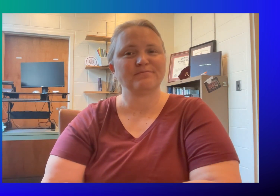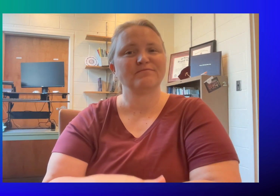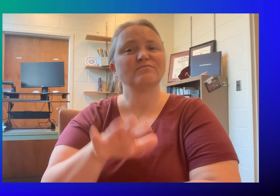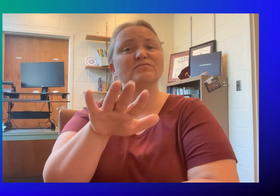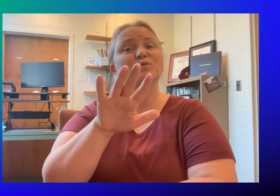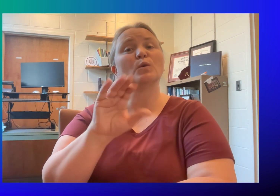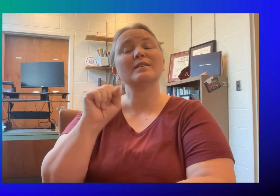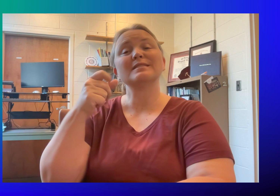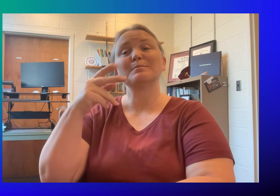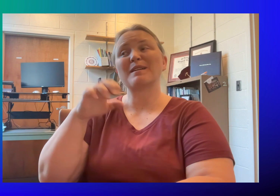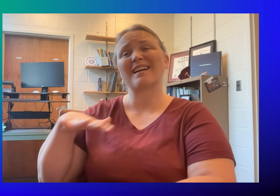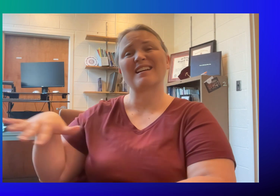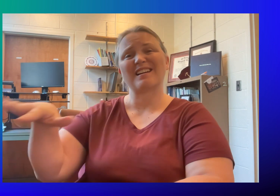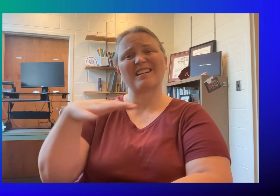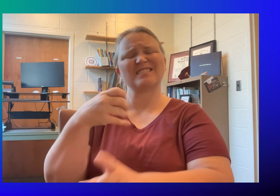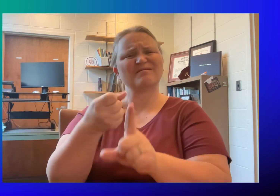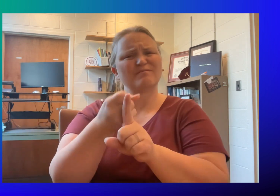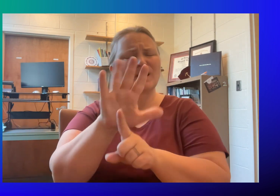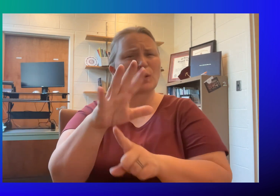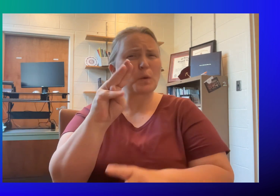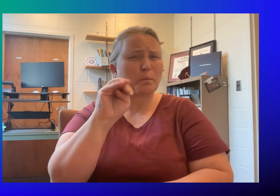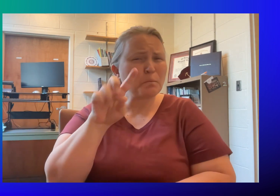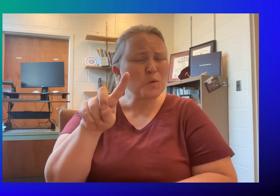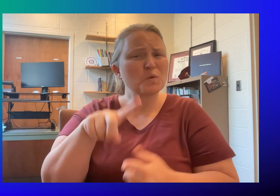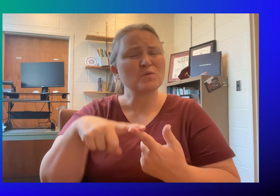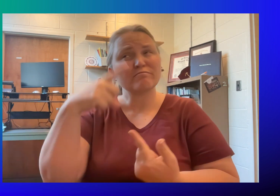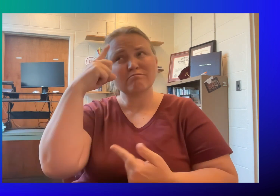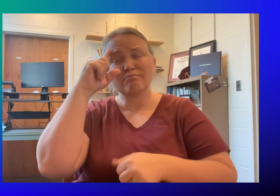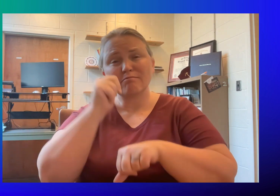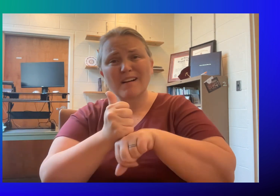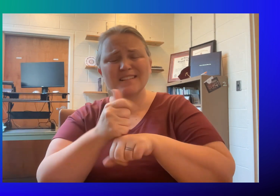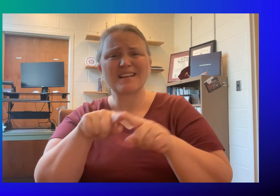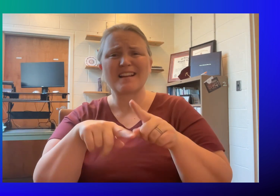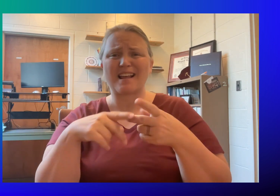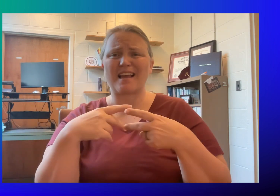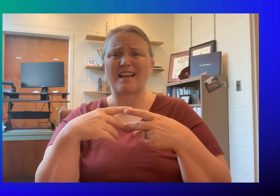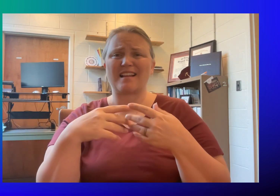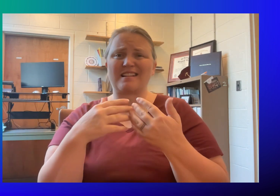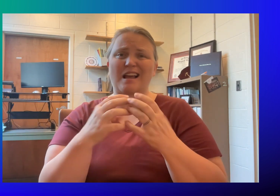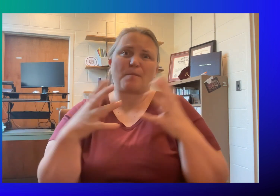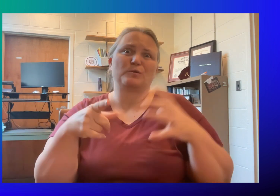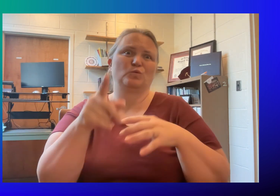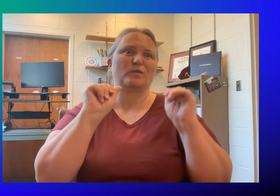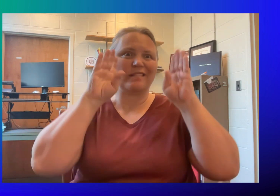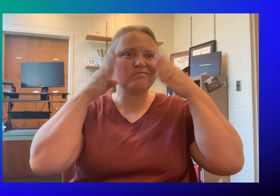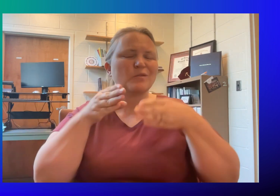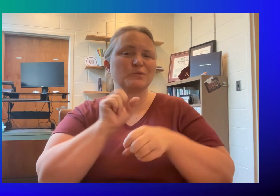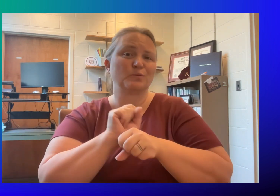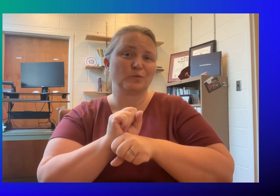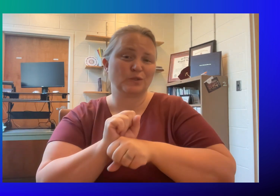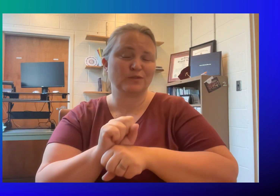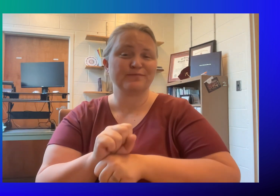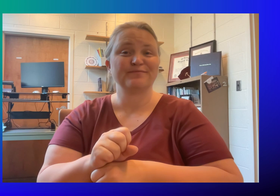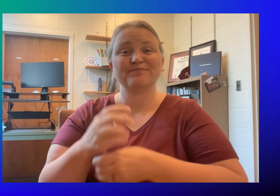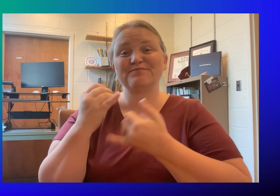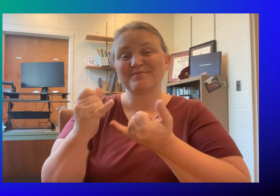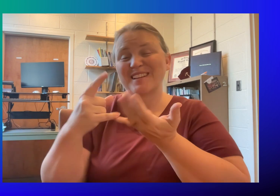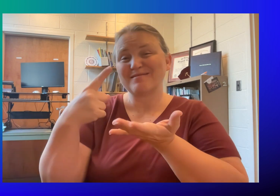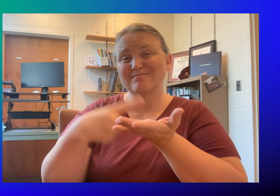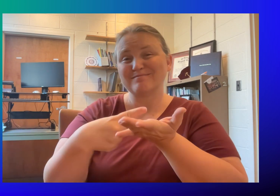The physical space around you impacts your mood, your mindset, and your productivity. So we're going to talk about how to set up your